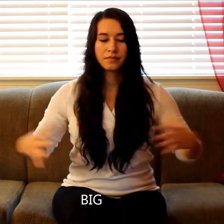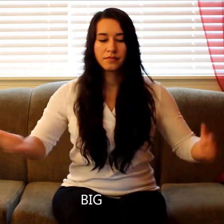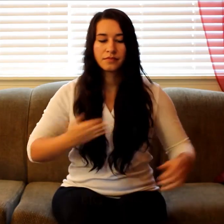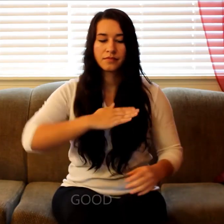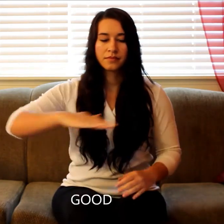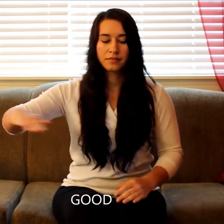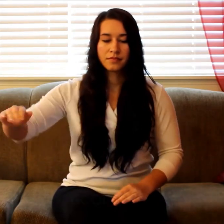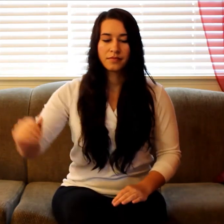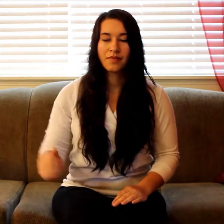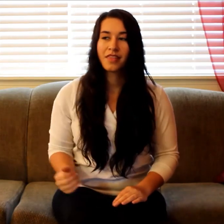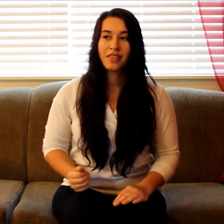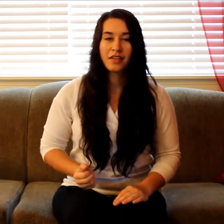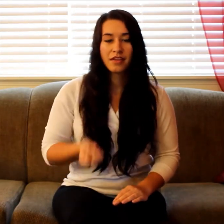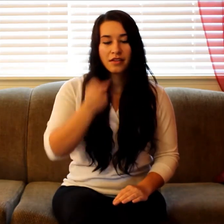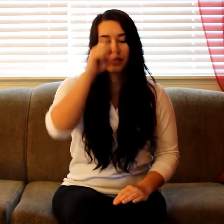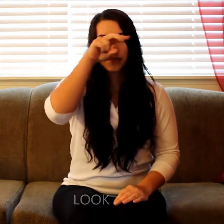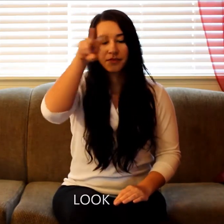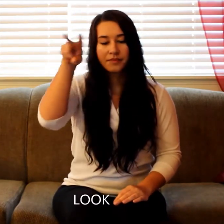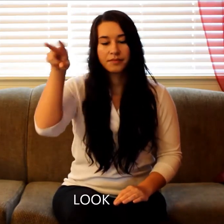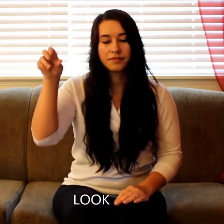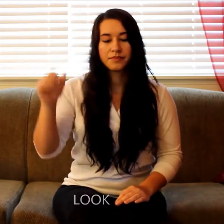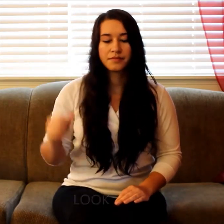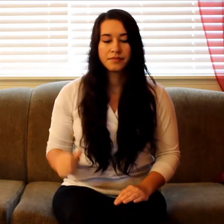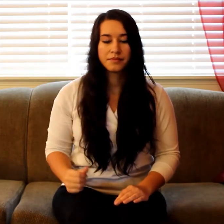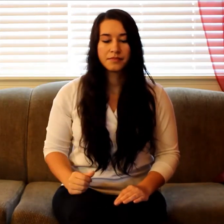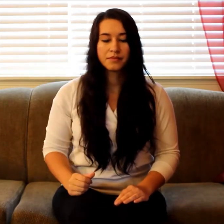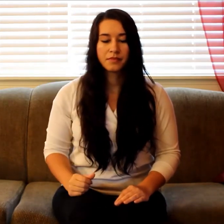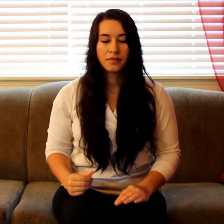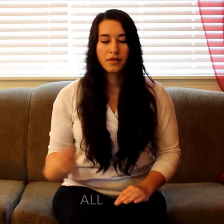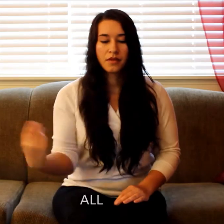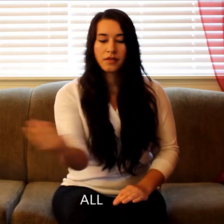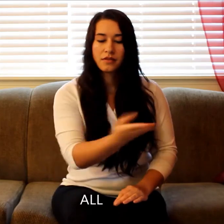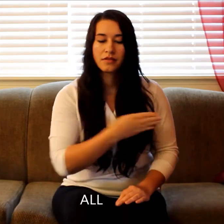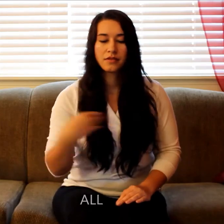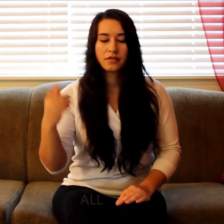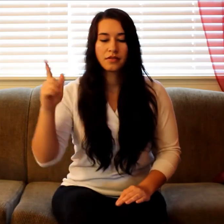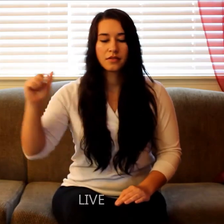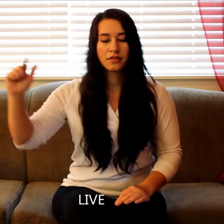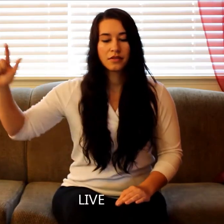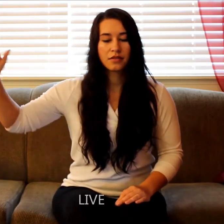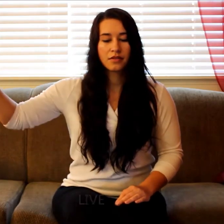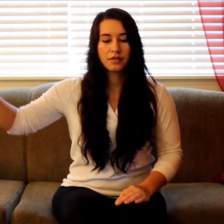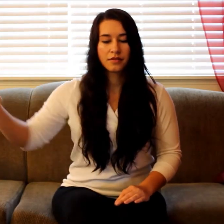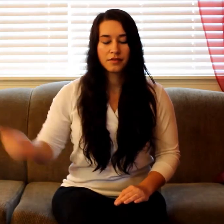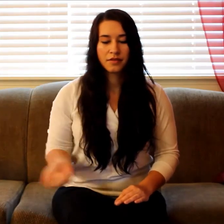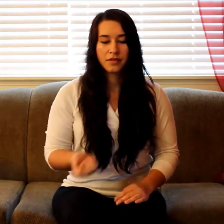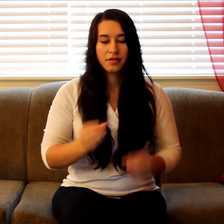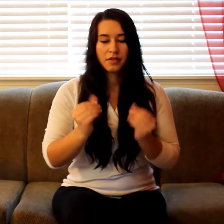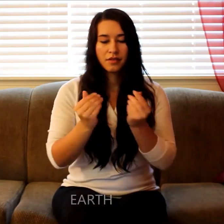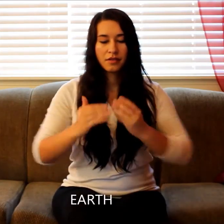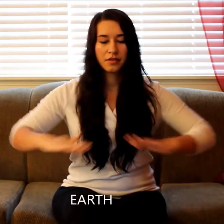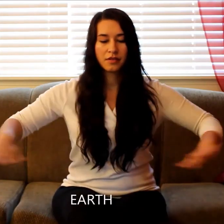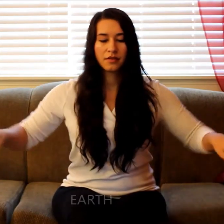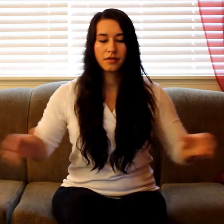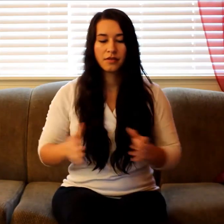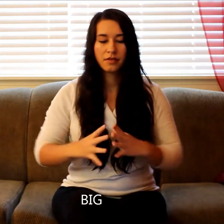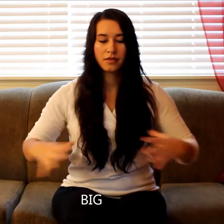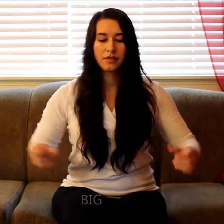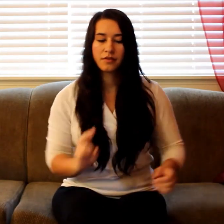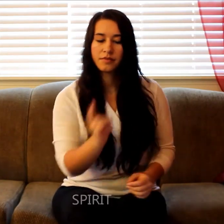as he can be. Take another look around. And every different thing that can be found, the great maker